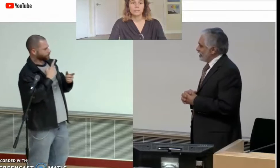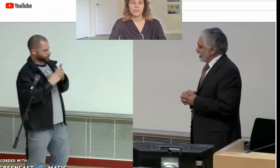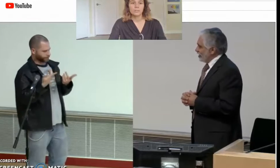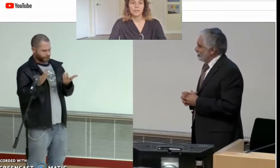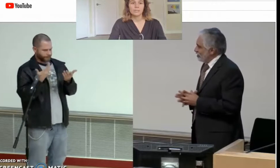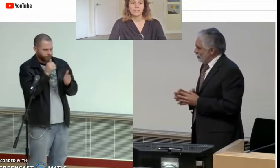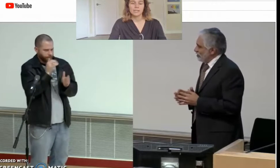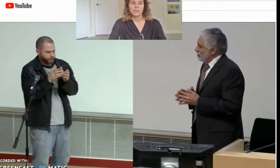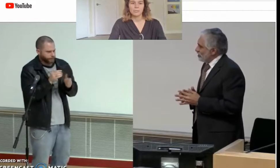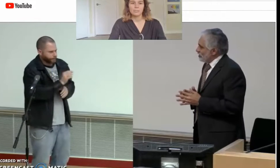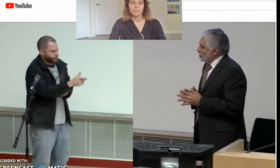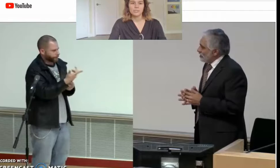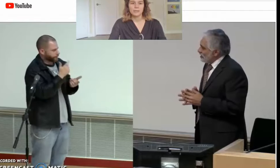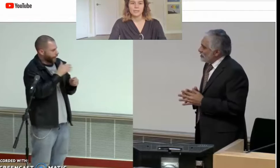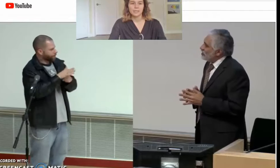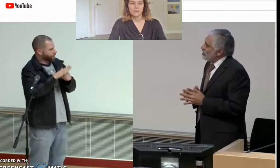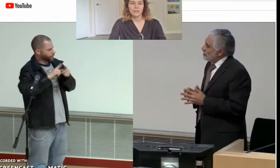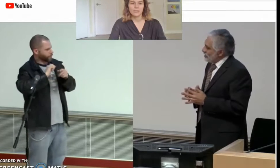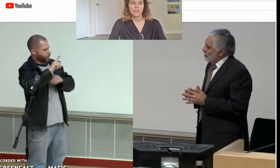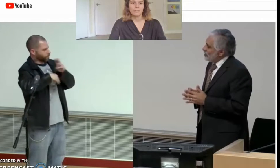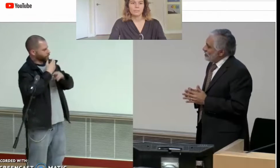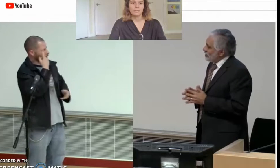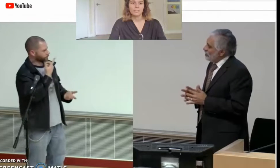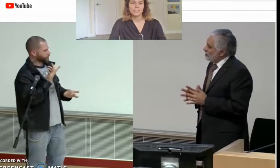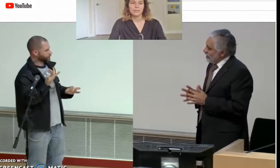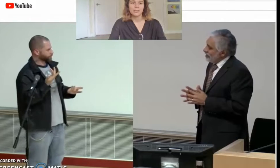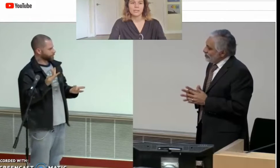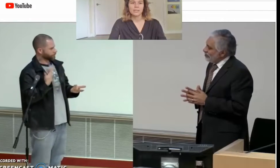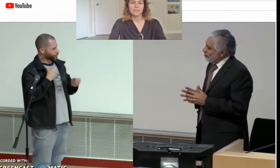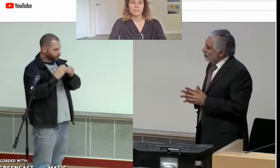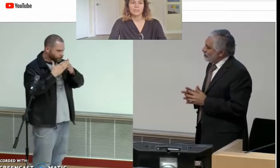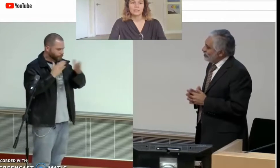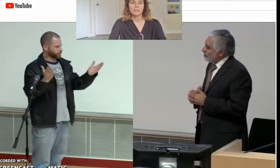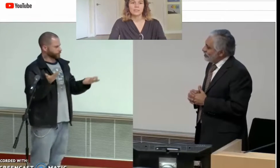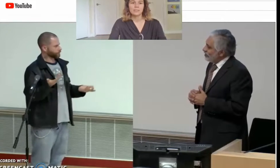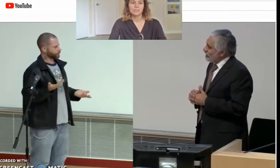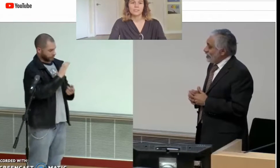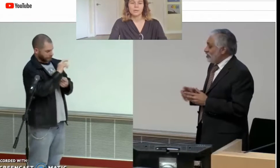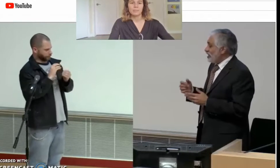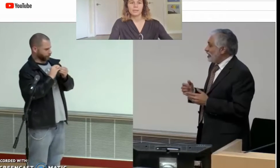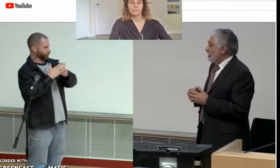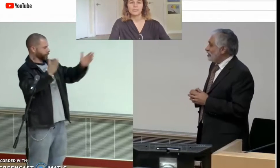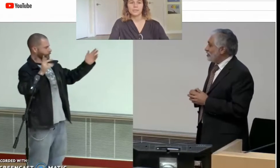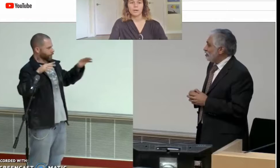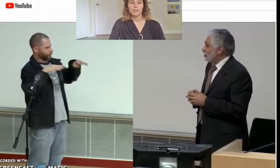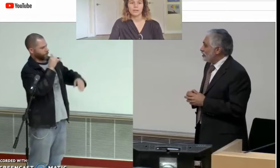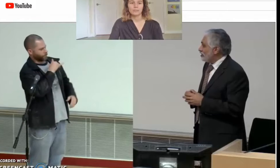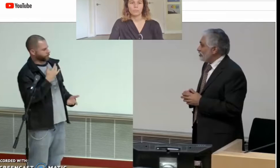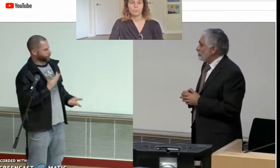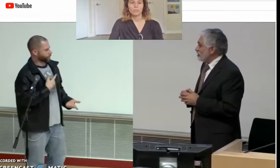Yeah, no matter what setting I'm in, most of the time I can have people understand me. It's just about being able to know how to interact with the world,